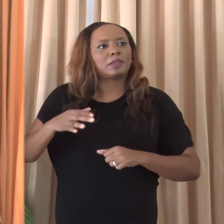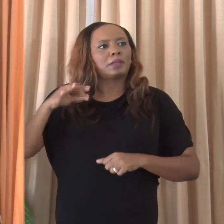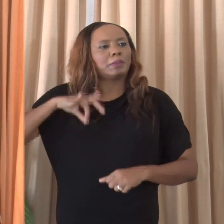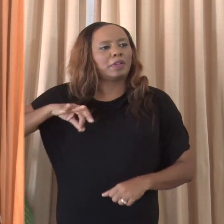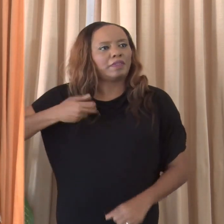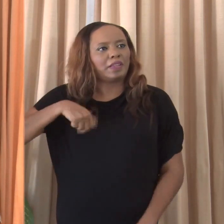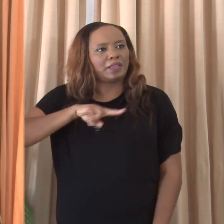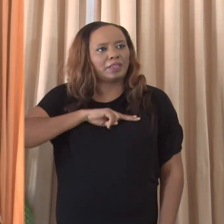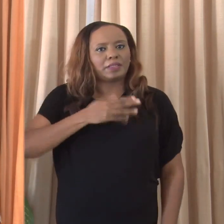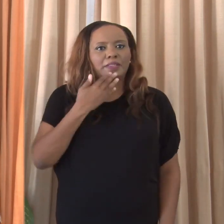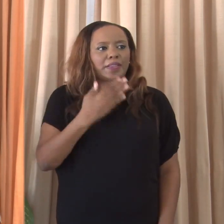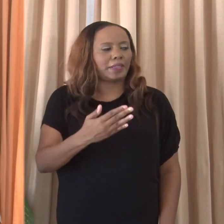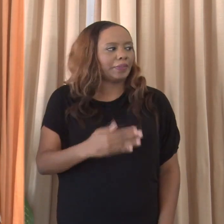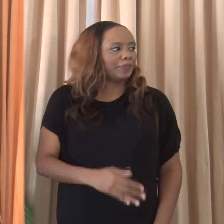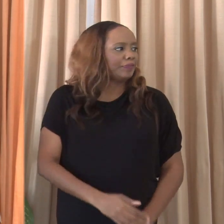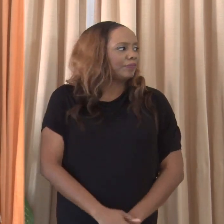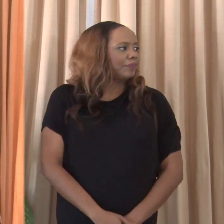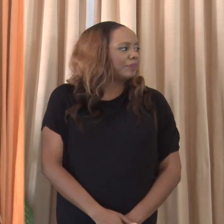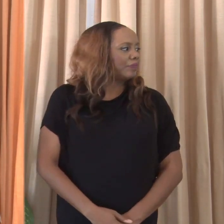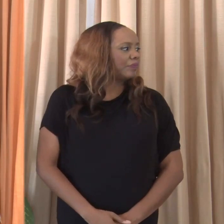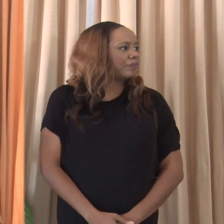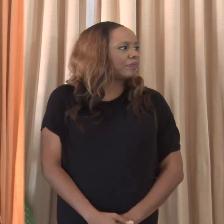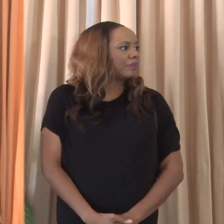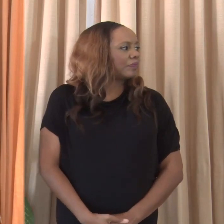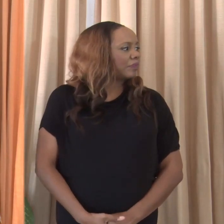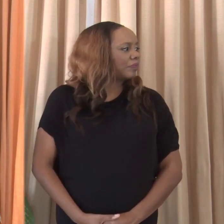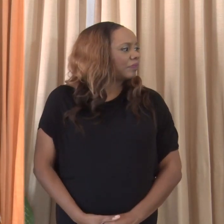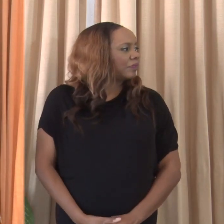to us. So thanks.